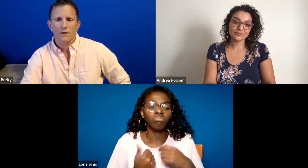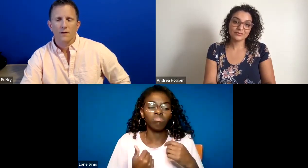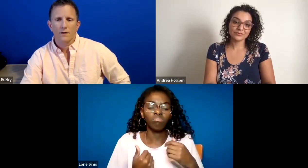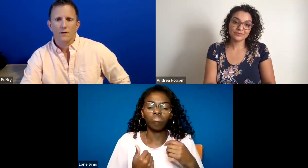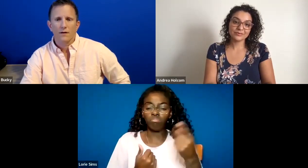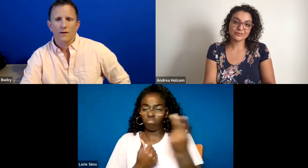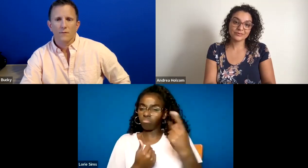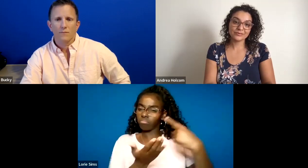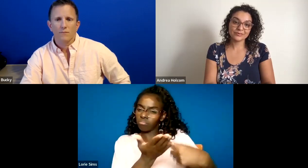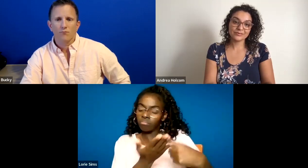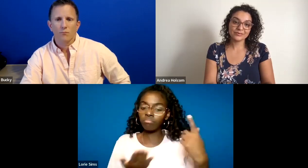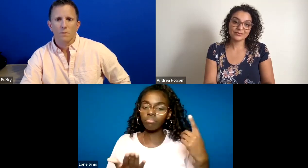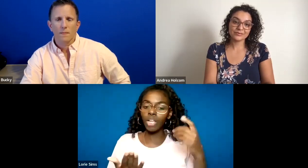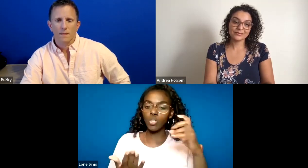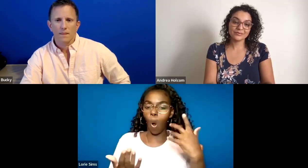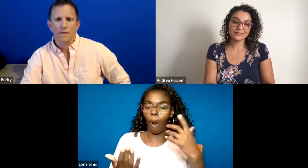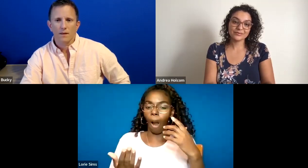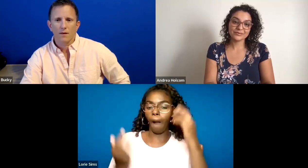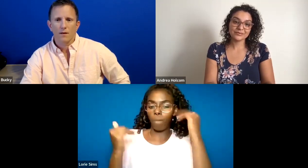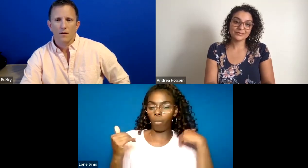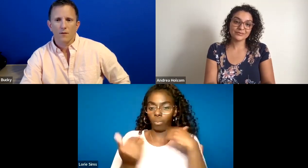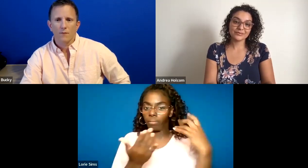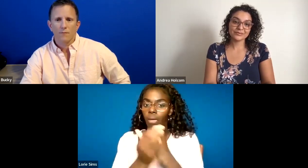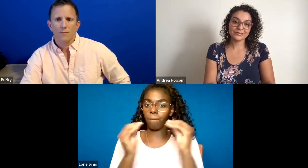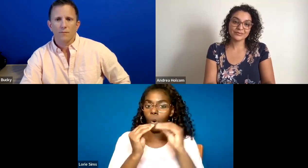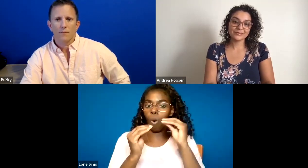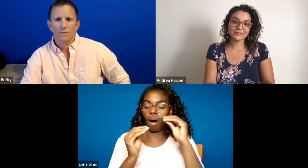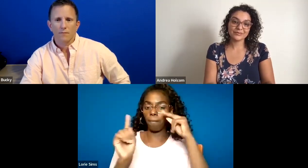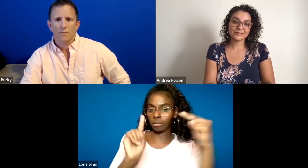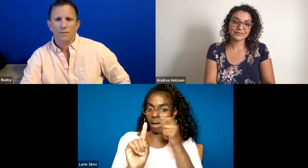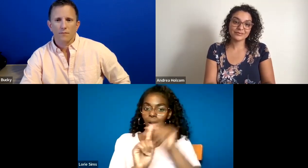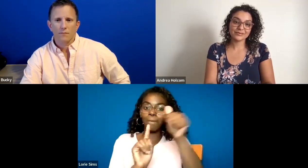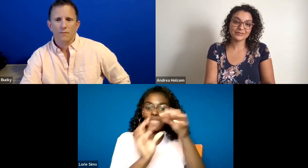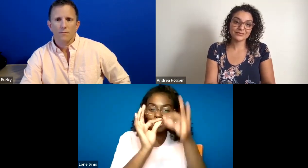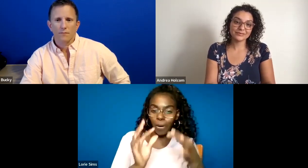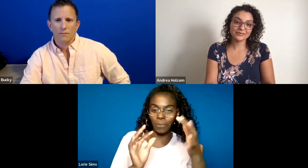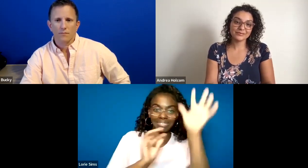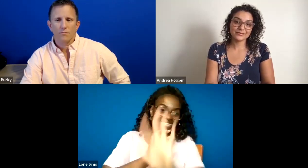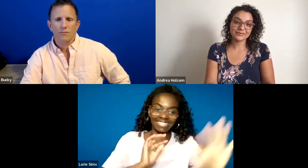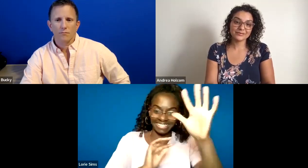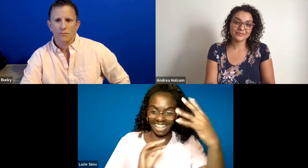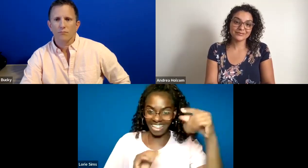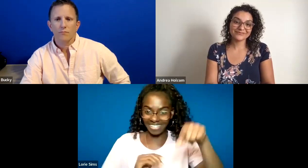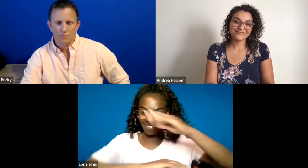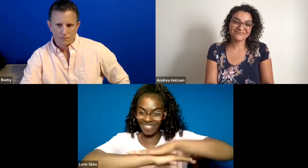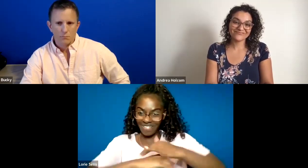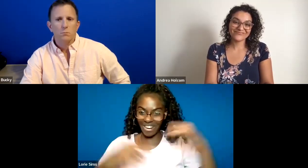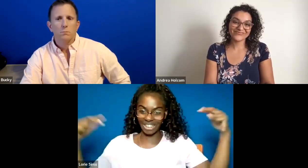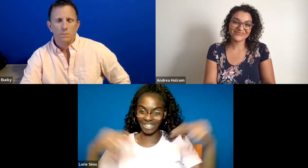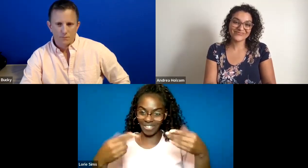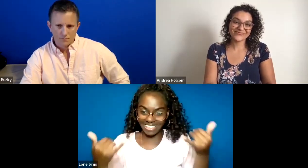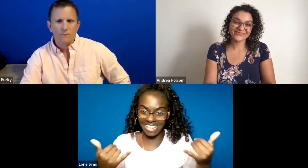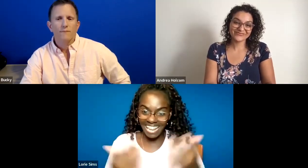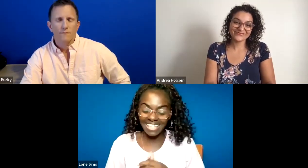through? Those types of minutia type details. We began to discuss that. And hopefully we will be able to get the perspective of